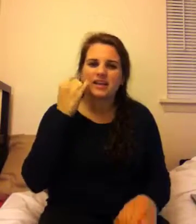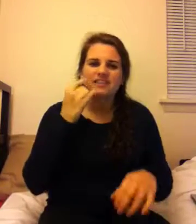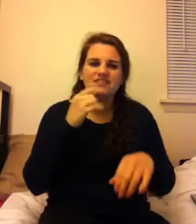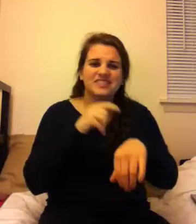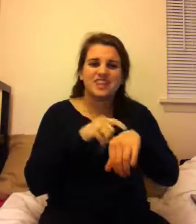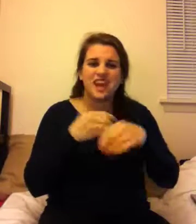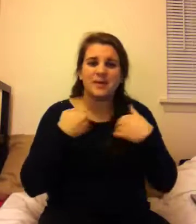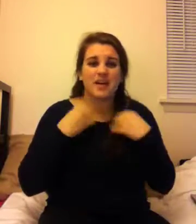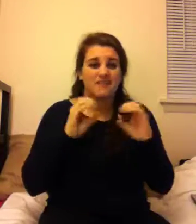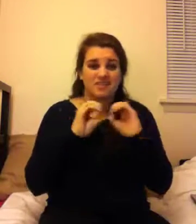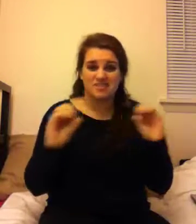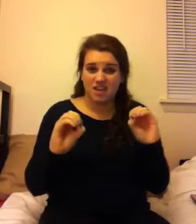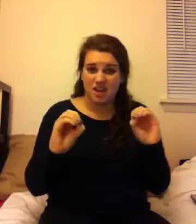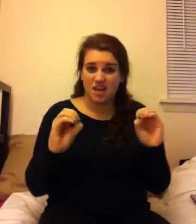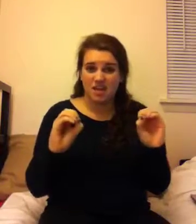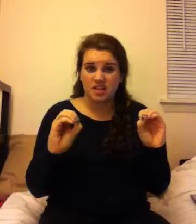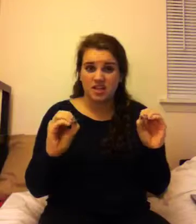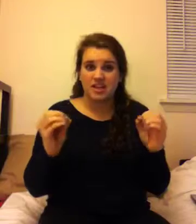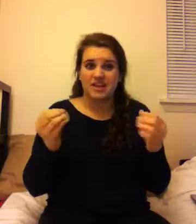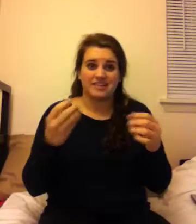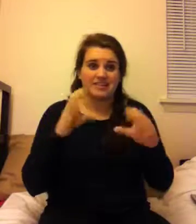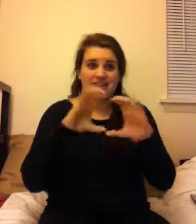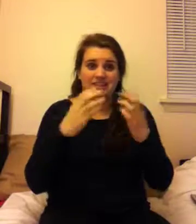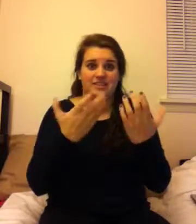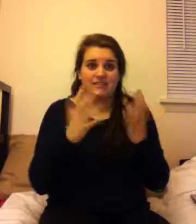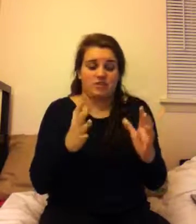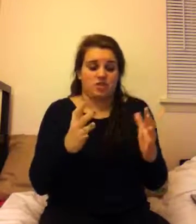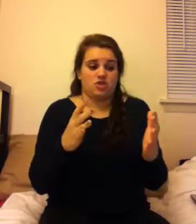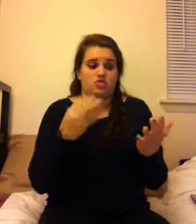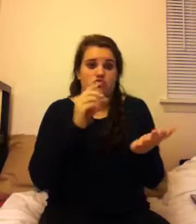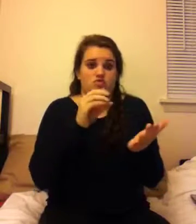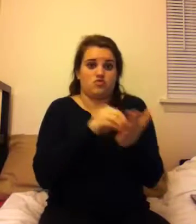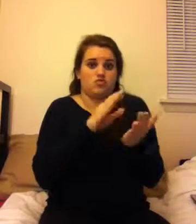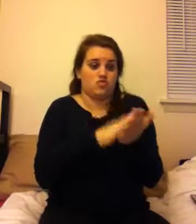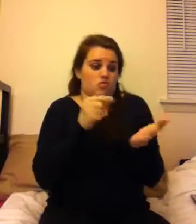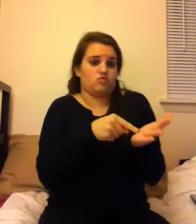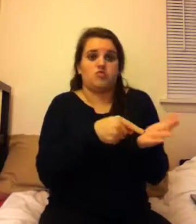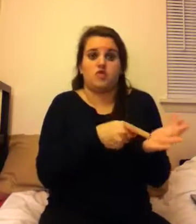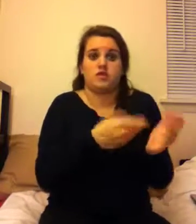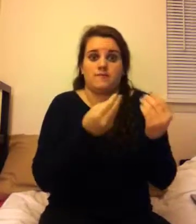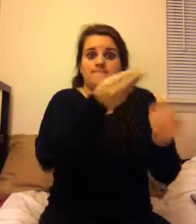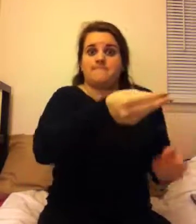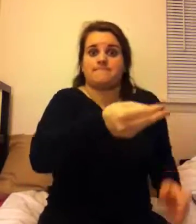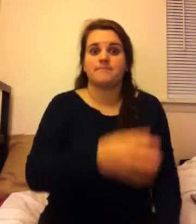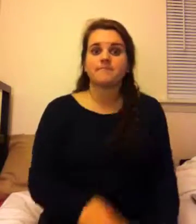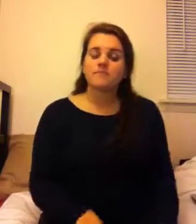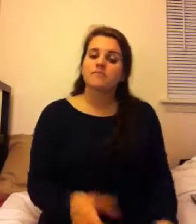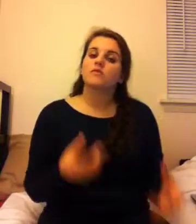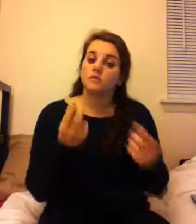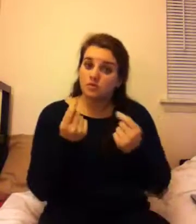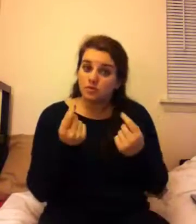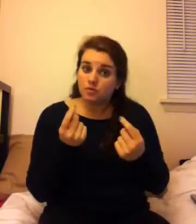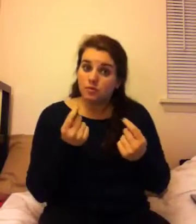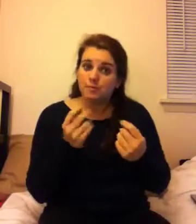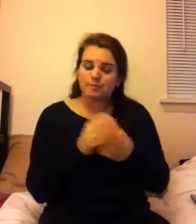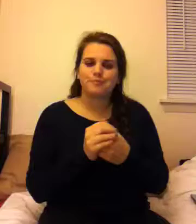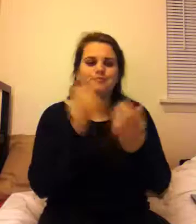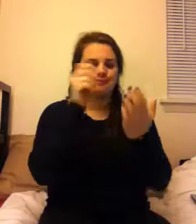what you can do is write a little SP over over the words that you're not sure how